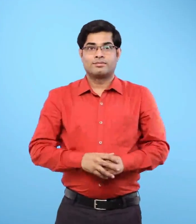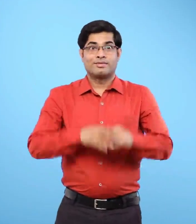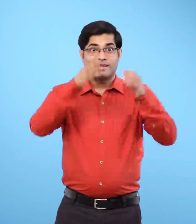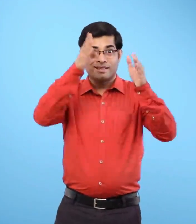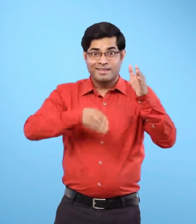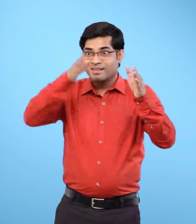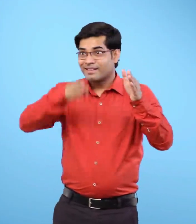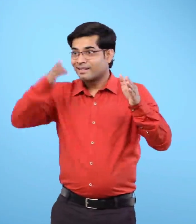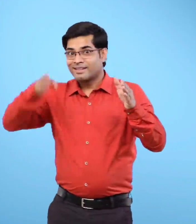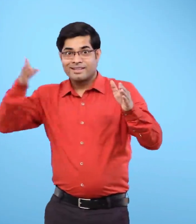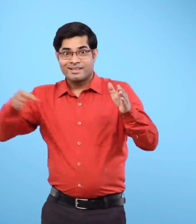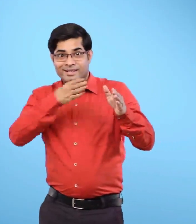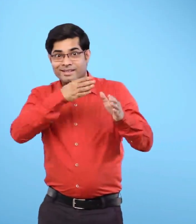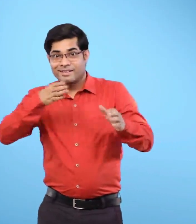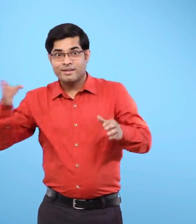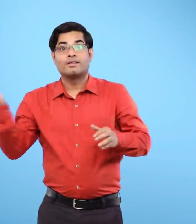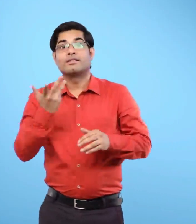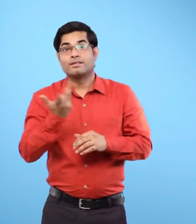and columns are for periods.